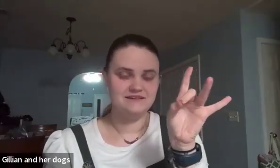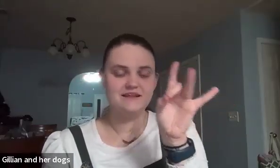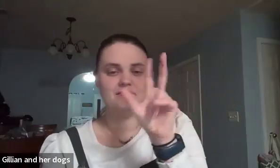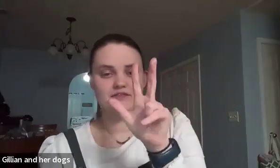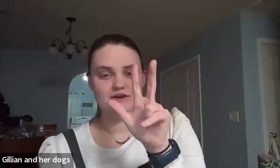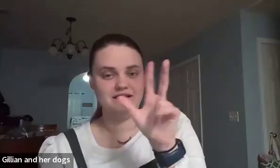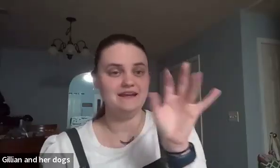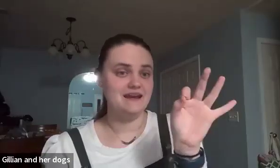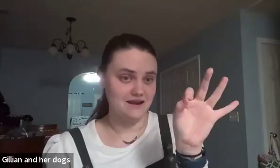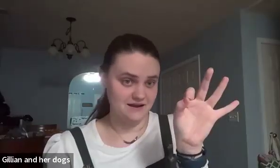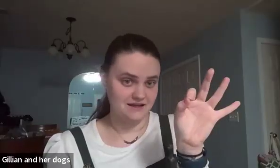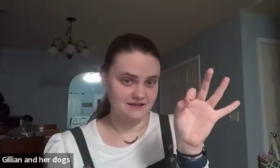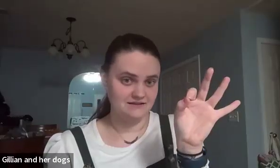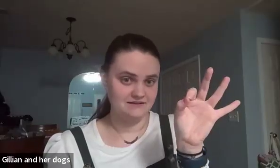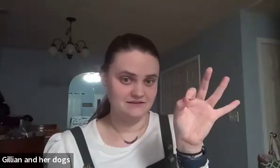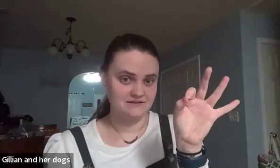Mm-hmm. 39.